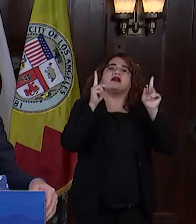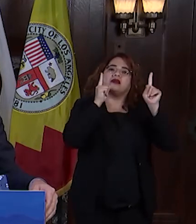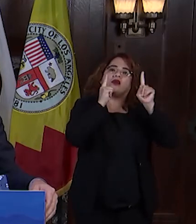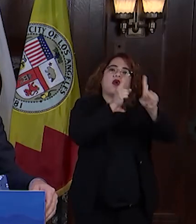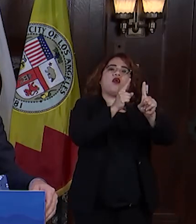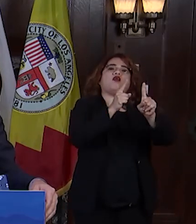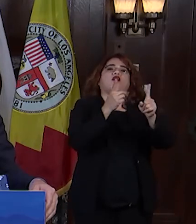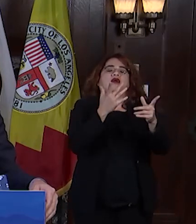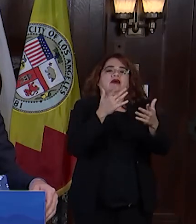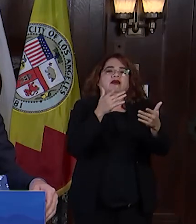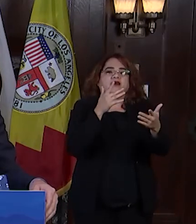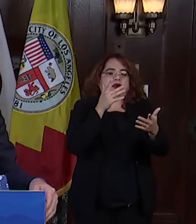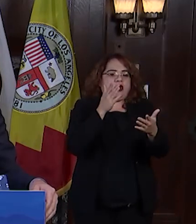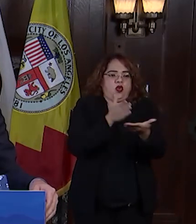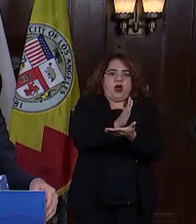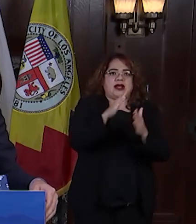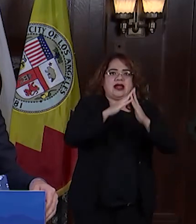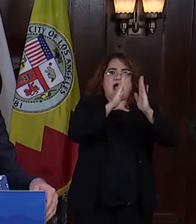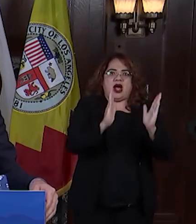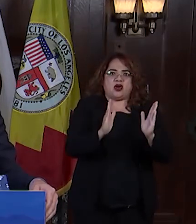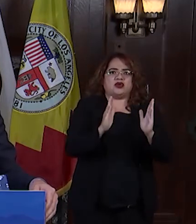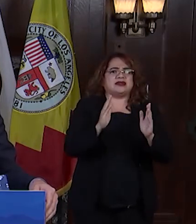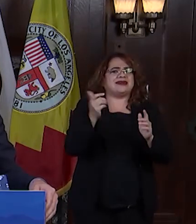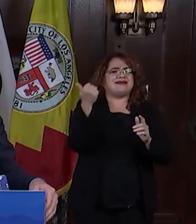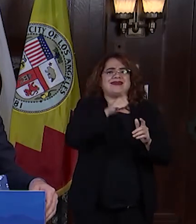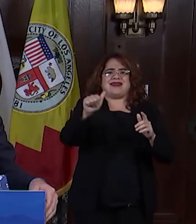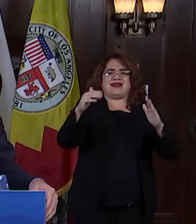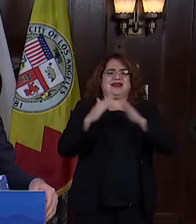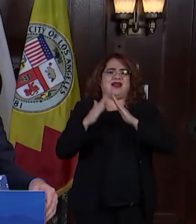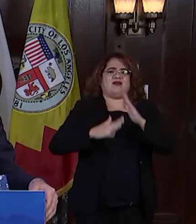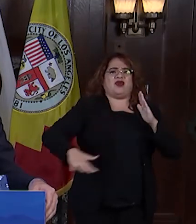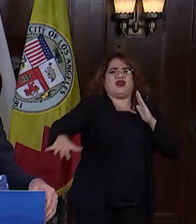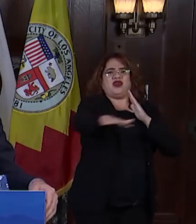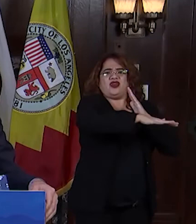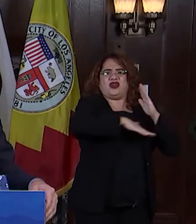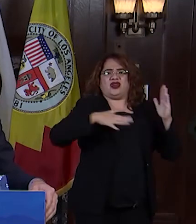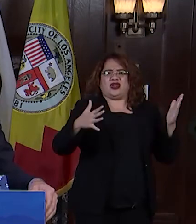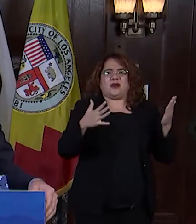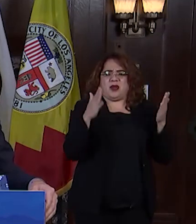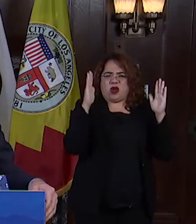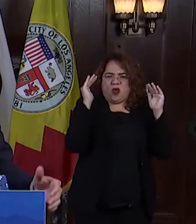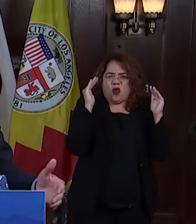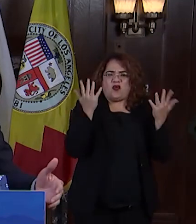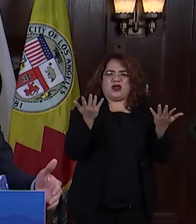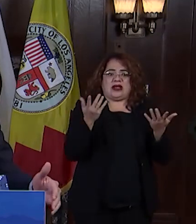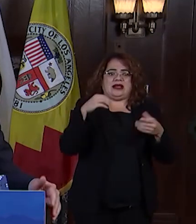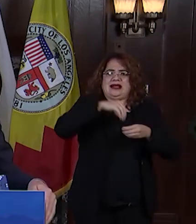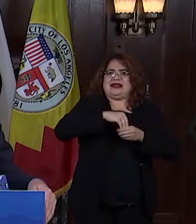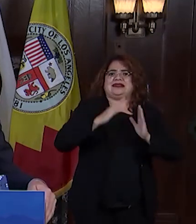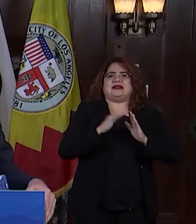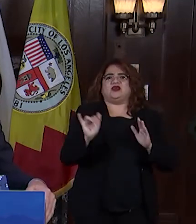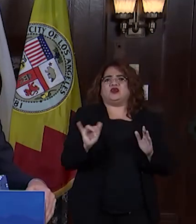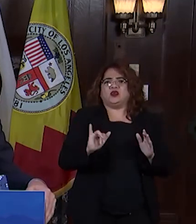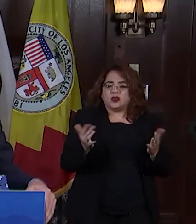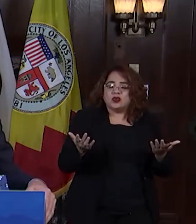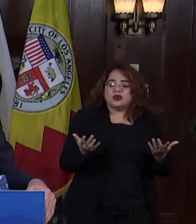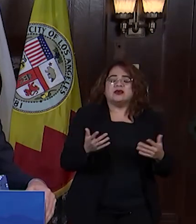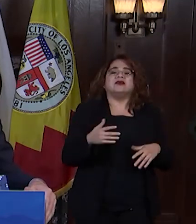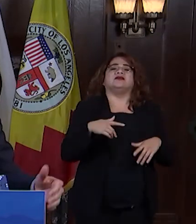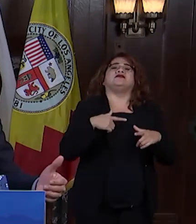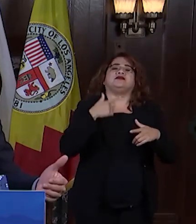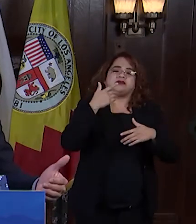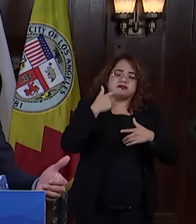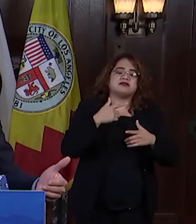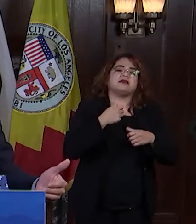a right to housing in a given neighborhood, area, or ideally in the city, and then we move forward with making